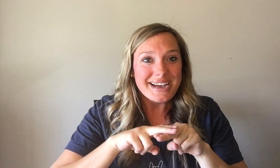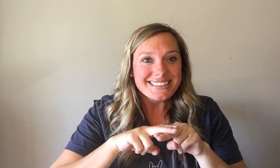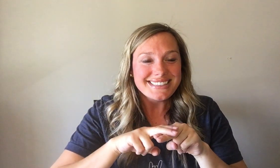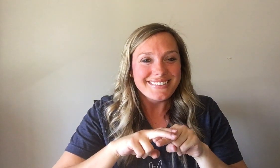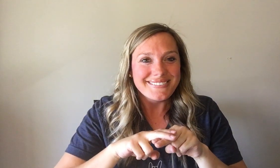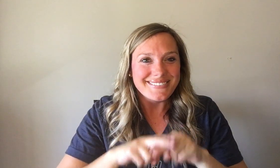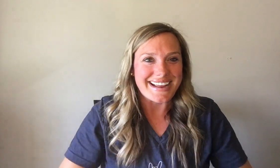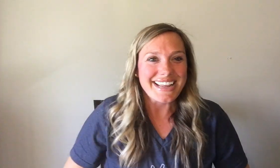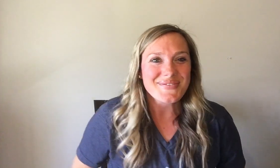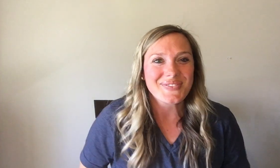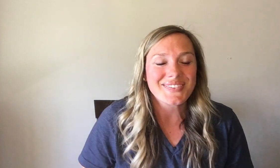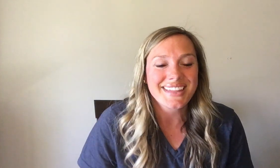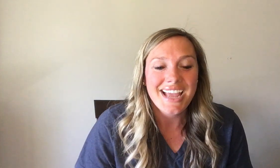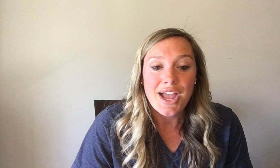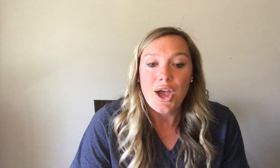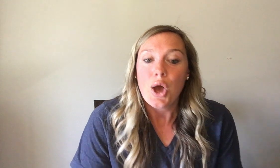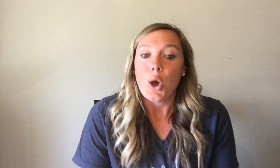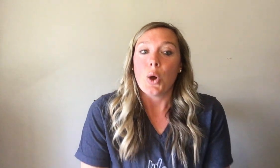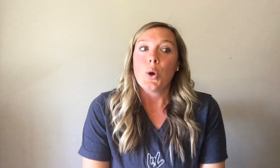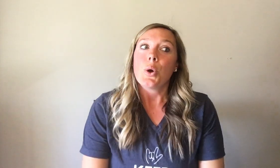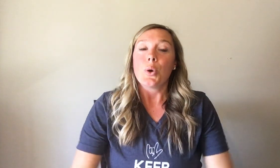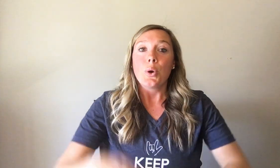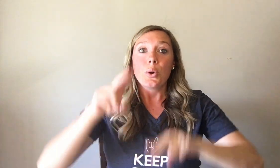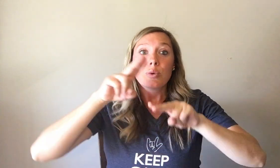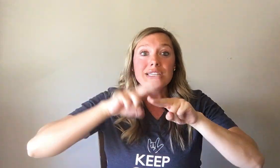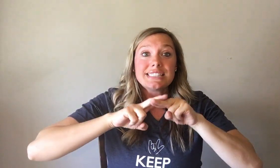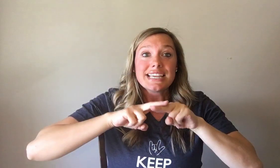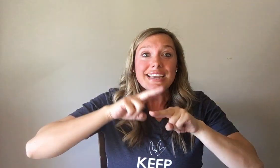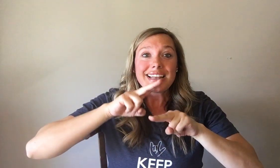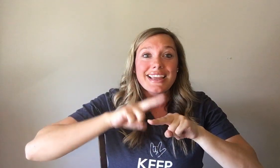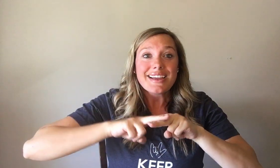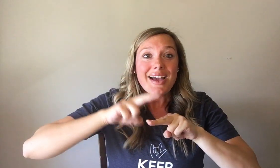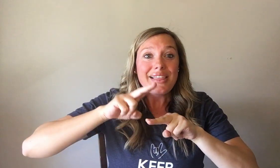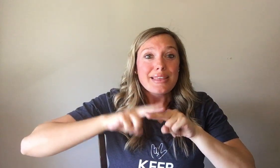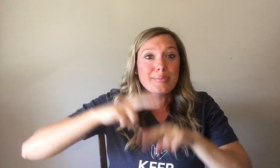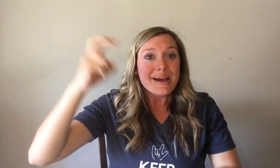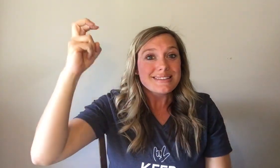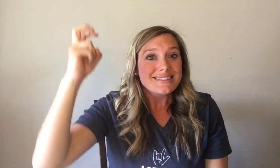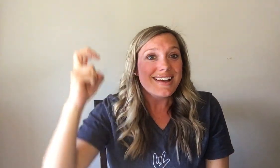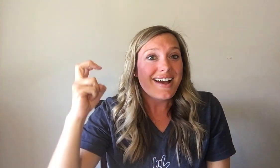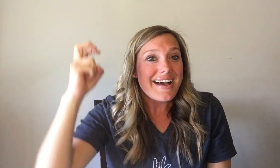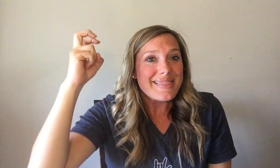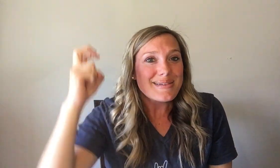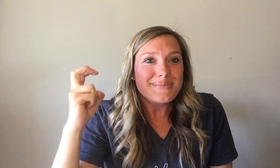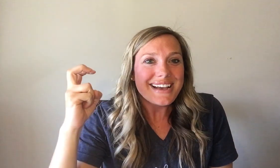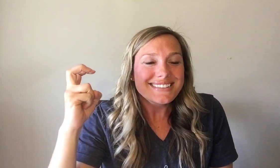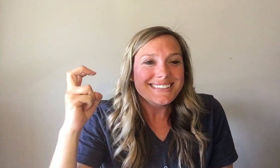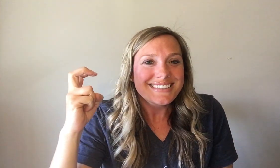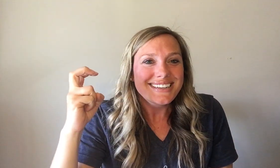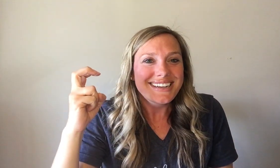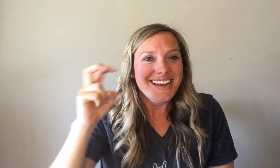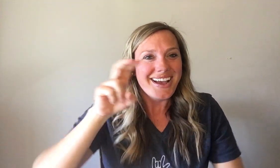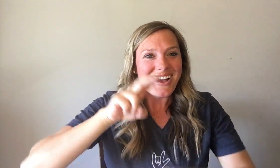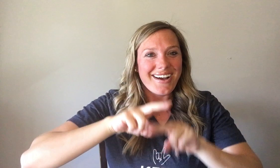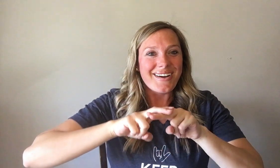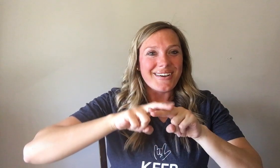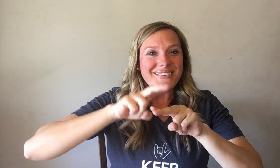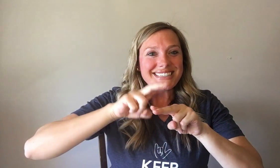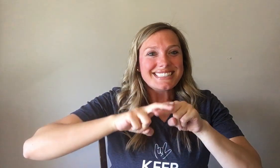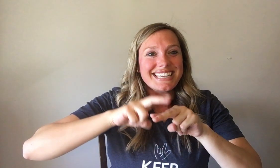bus? Ready? Oh, we're sitting on the bus, on the bus. Oh, we're